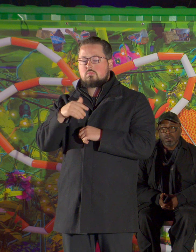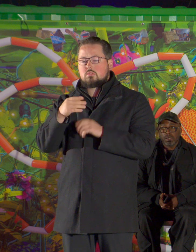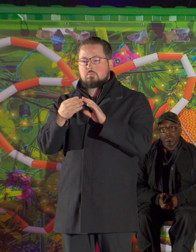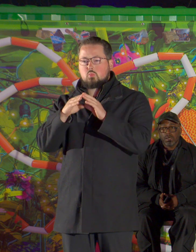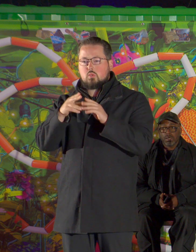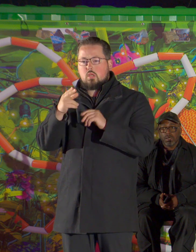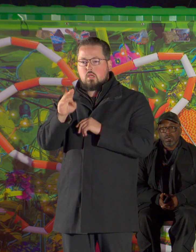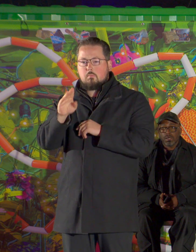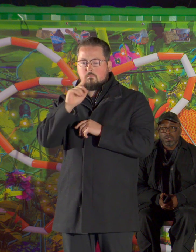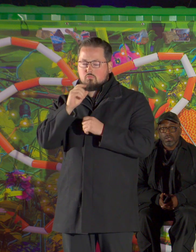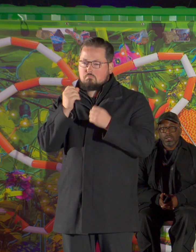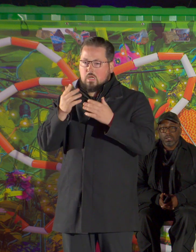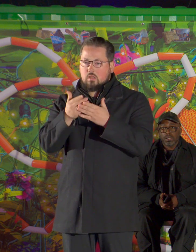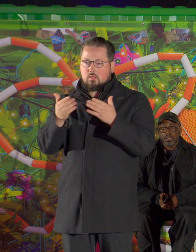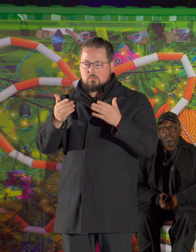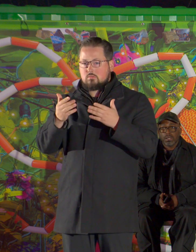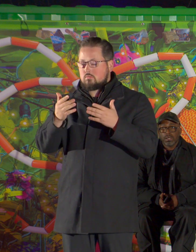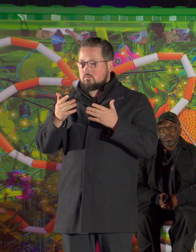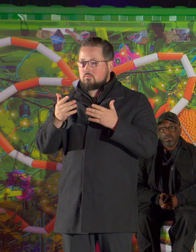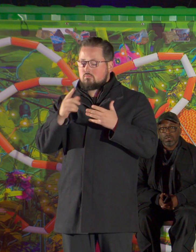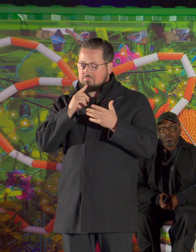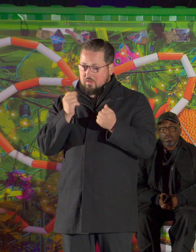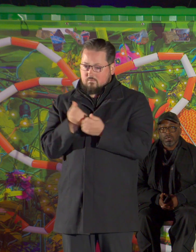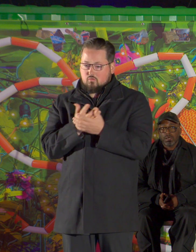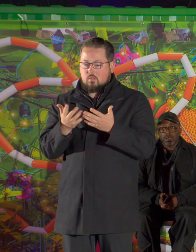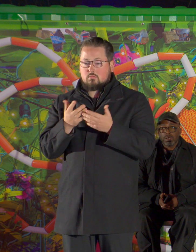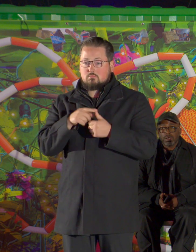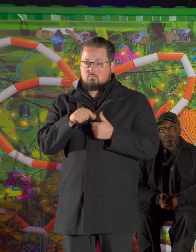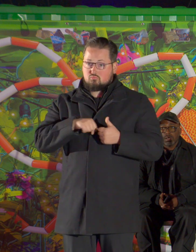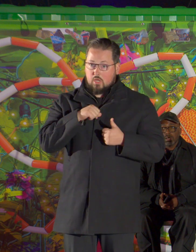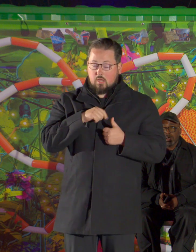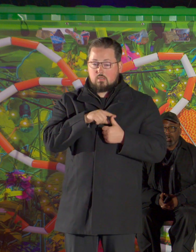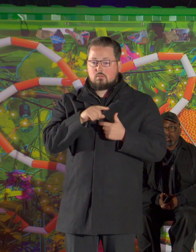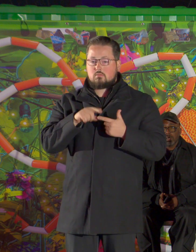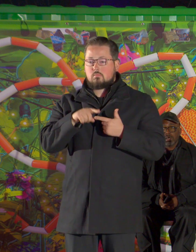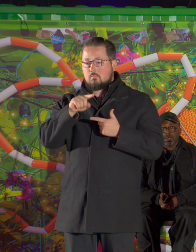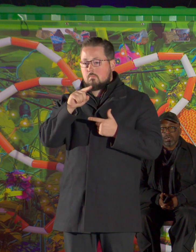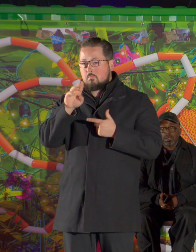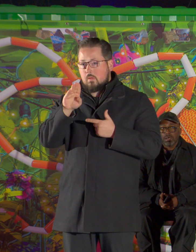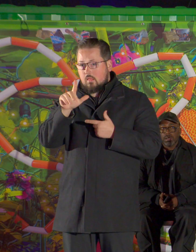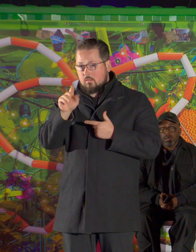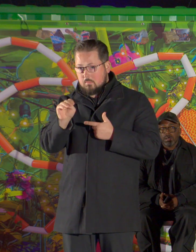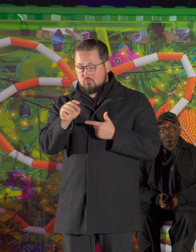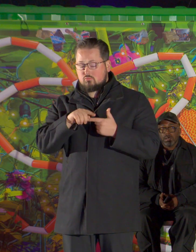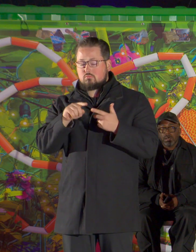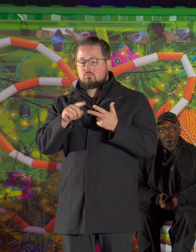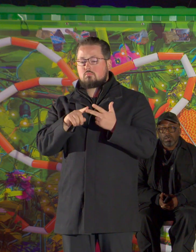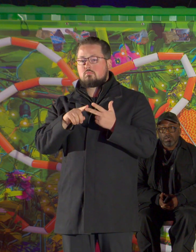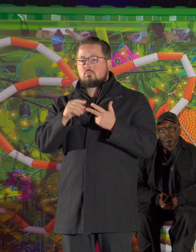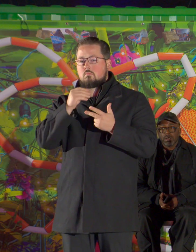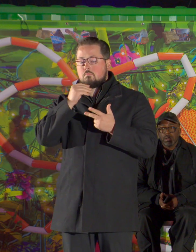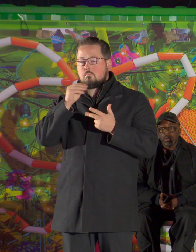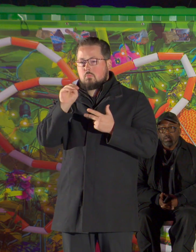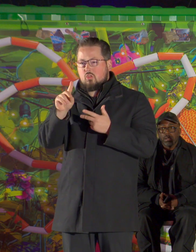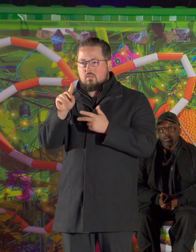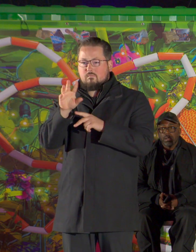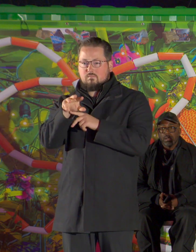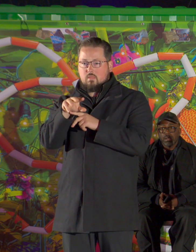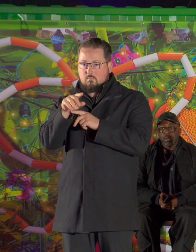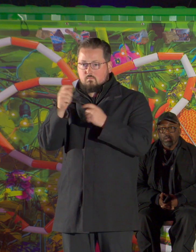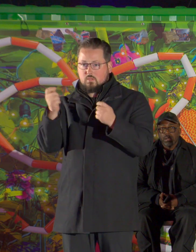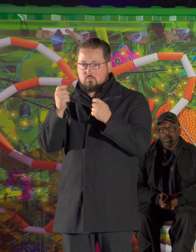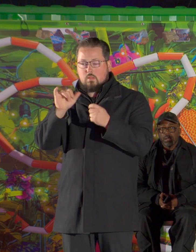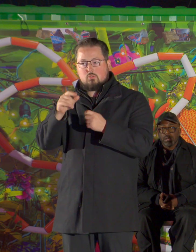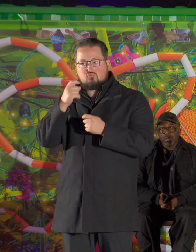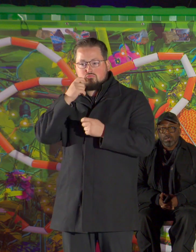hub for just about everything, from Pride to Black Lives Matter movement to the Maryland Film Festival, which